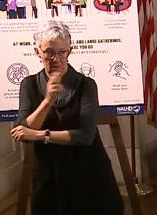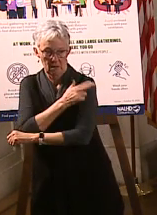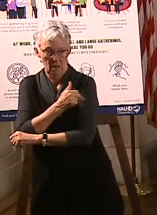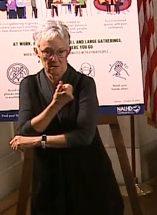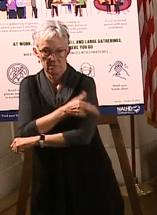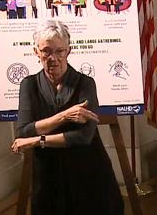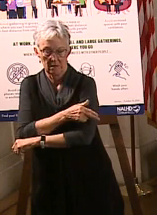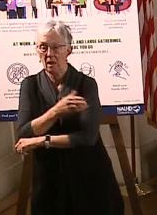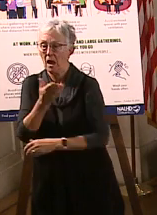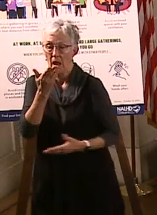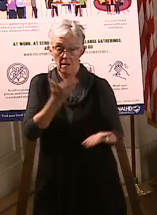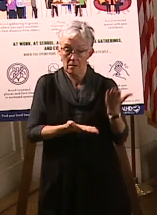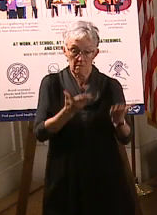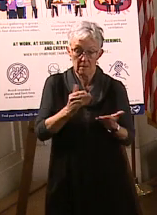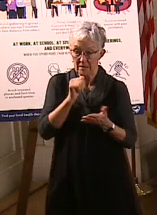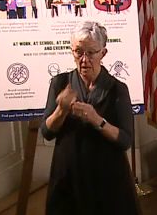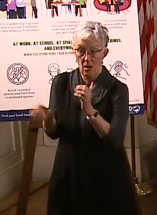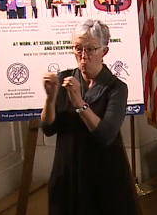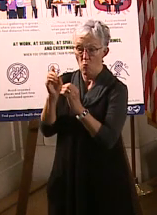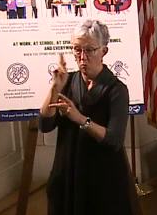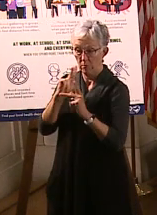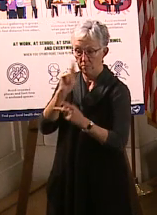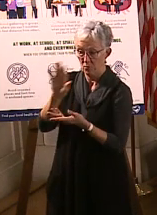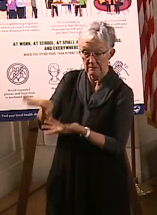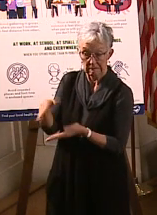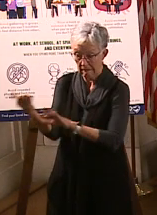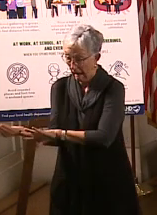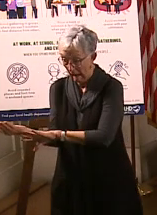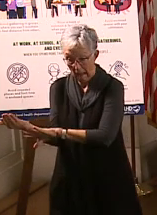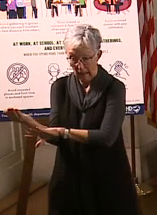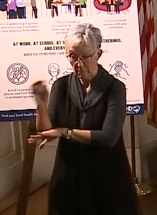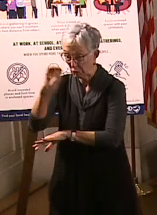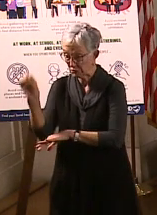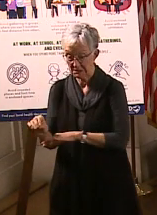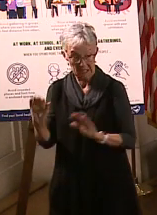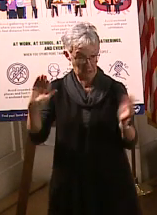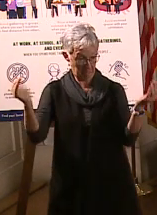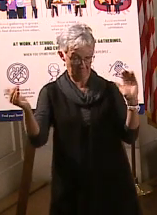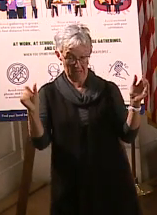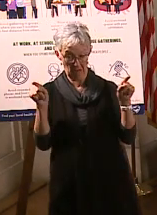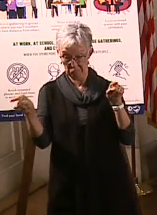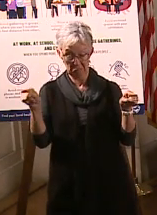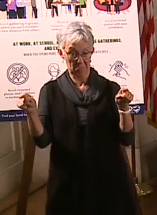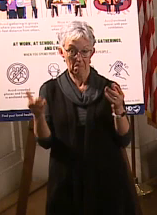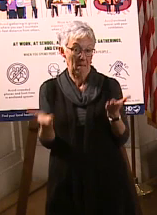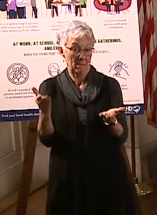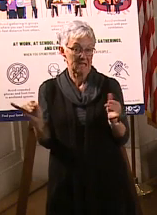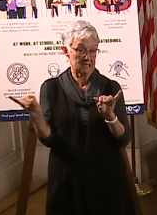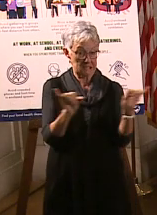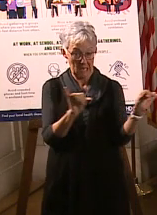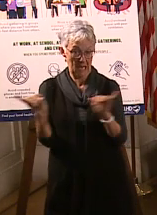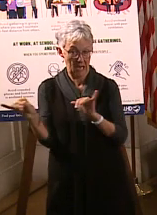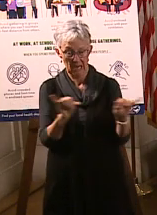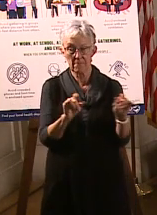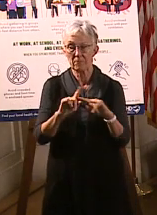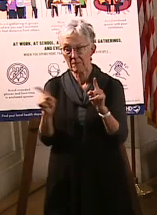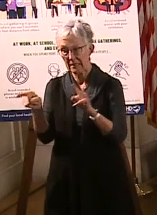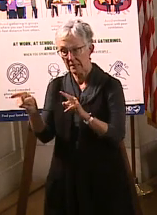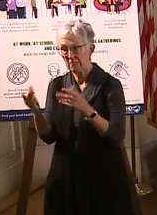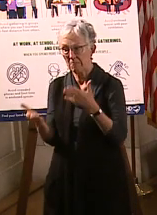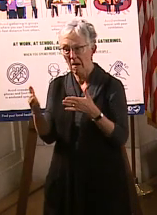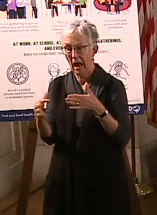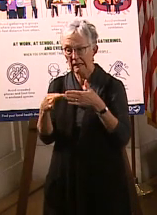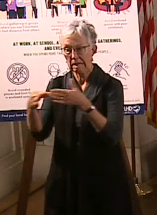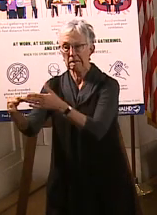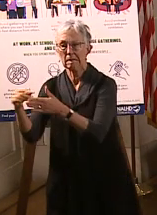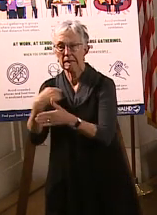mortality or the seriousness of the infection, but it could lead to an increase in hospitalizations